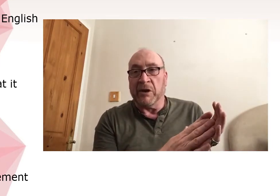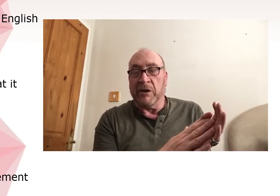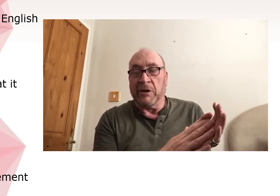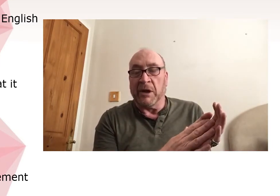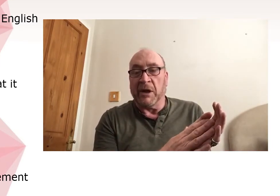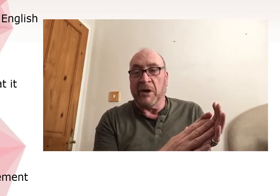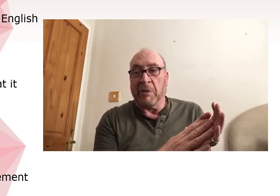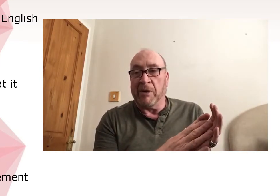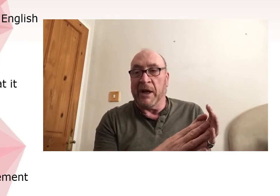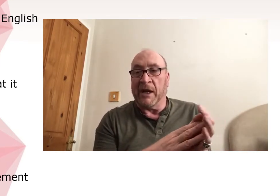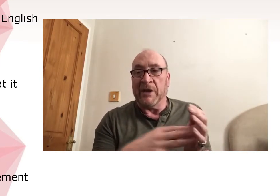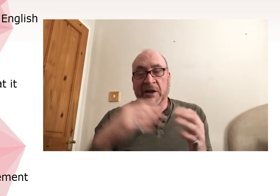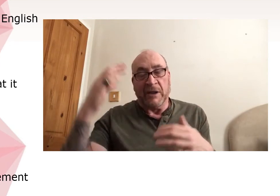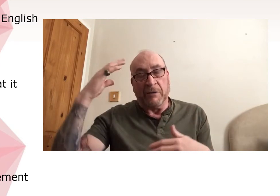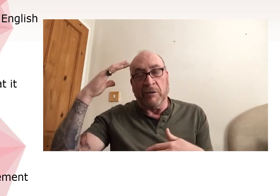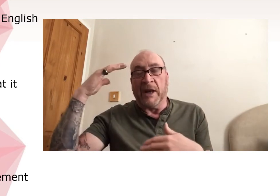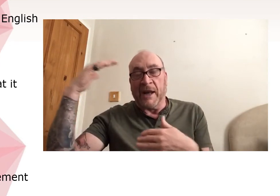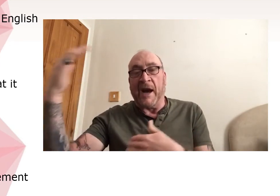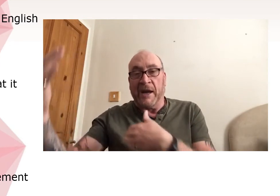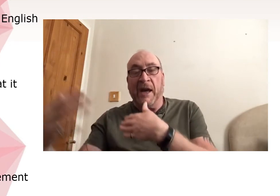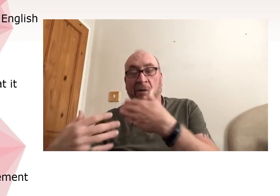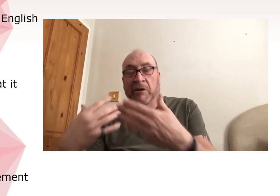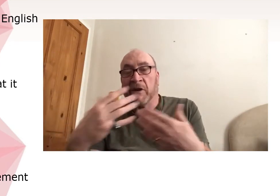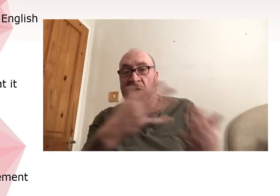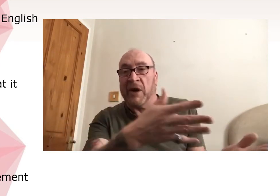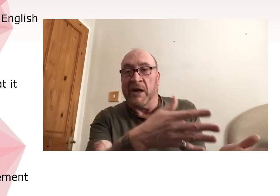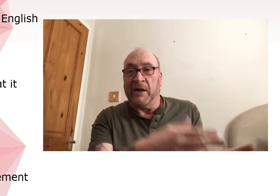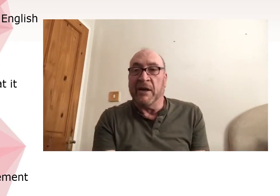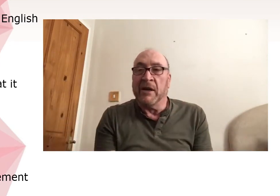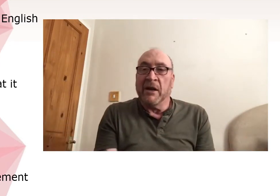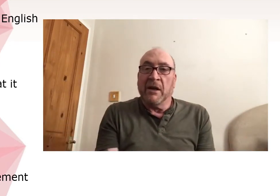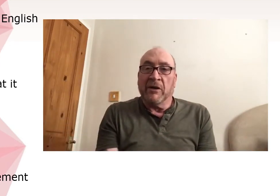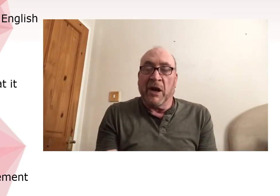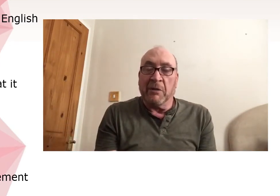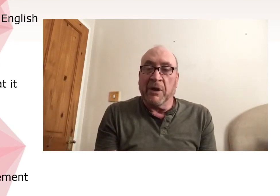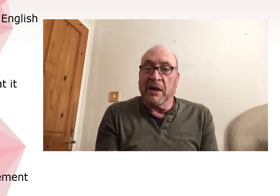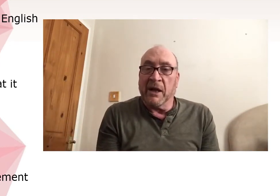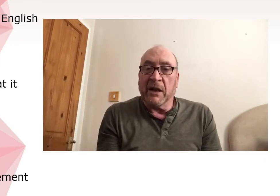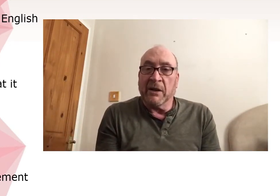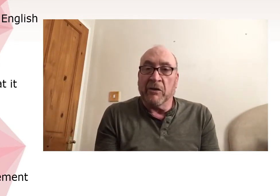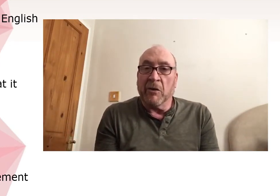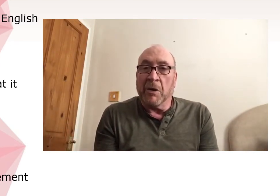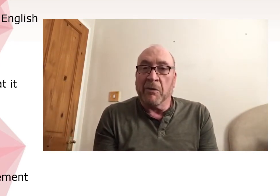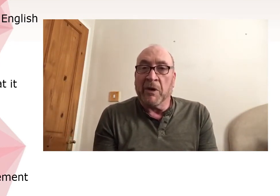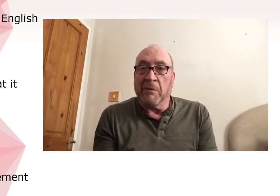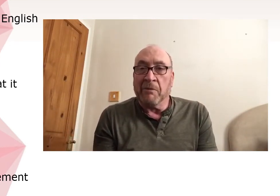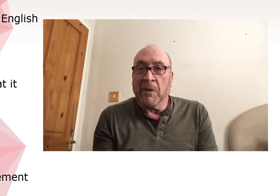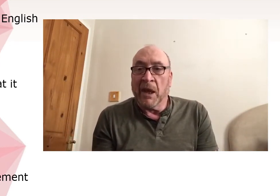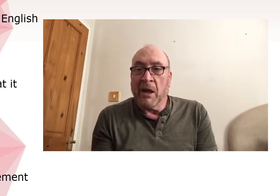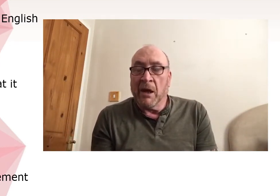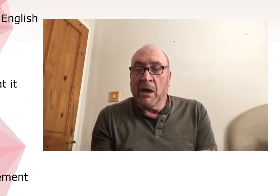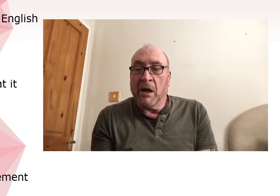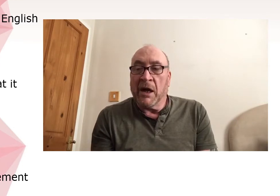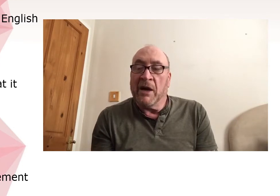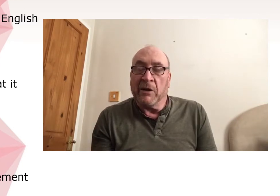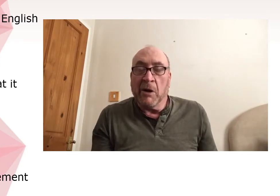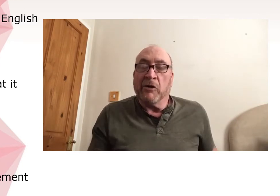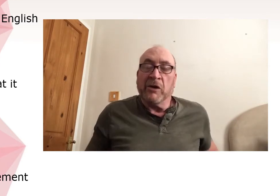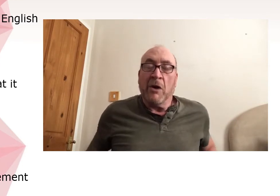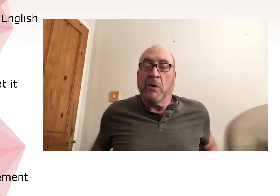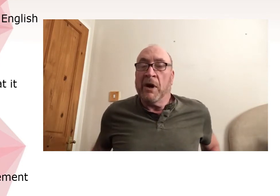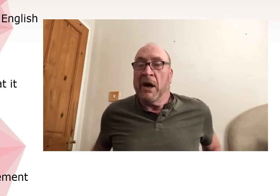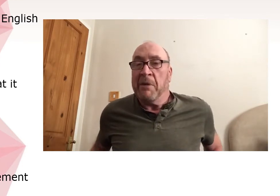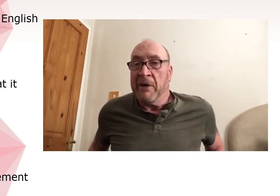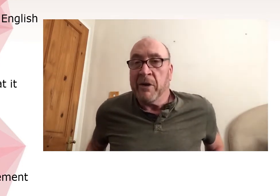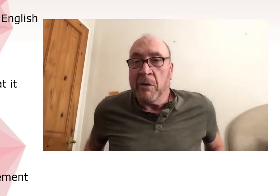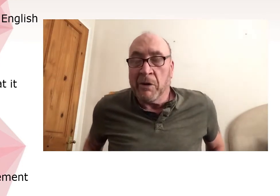to the spoken English, it's difficult to get that out of your head when you're actually signing signs. But that does come on with time. Okay, so I'll just